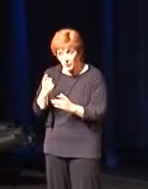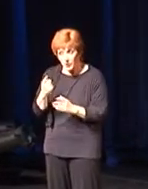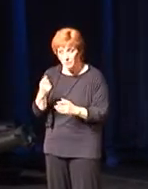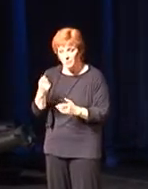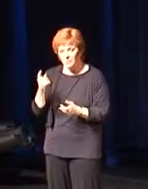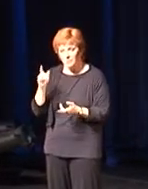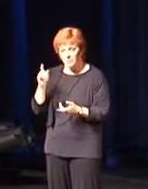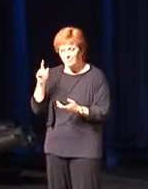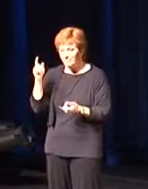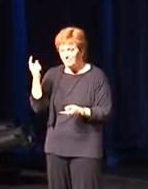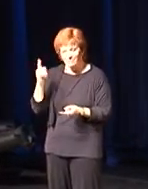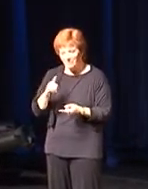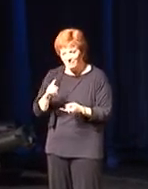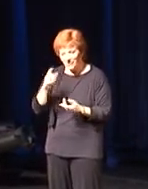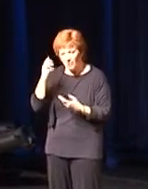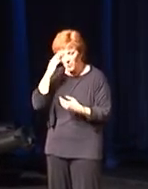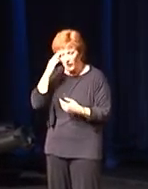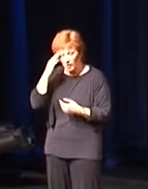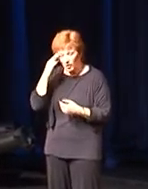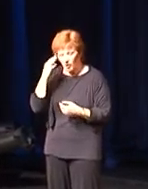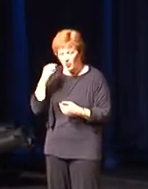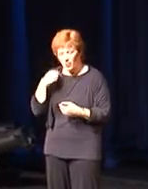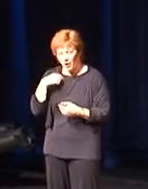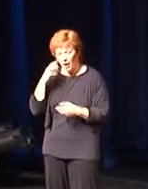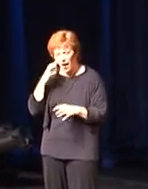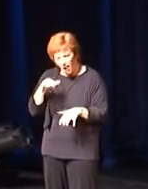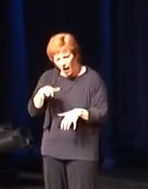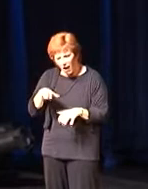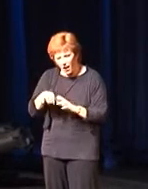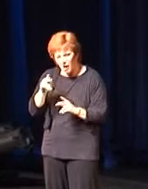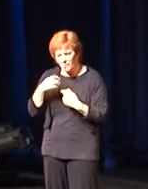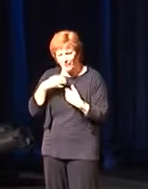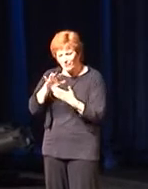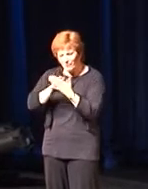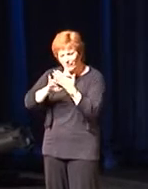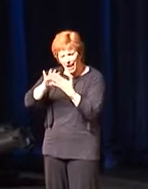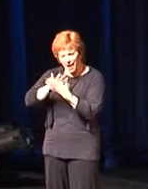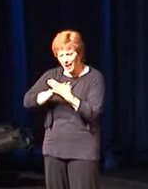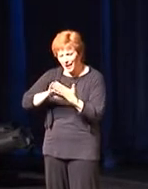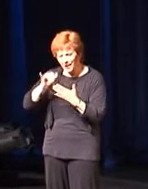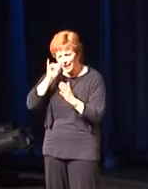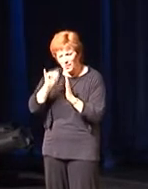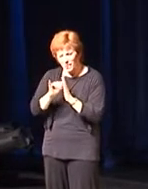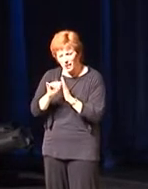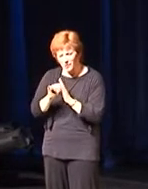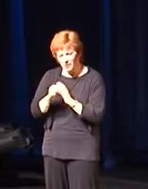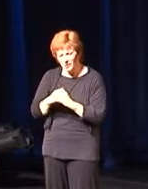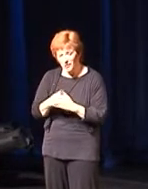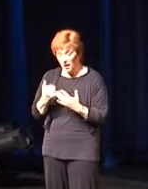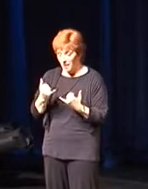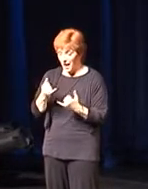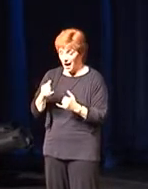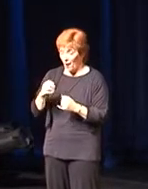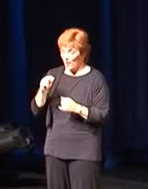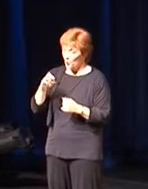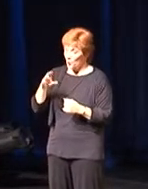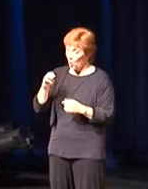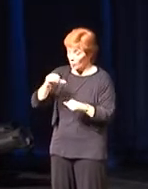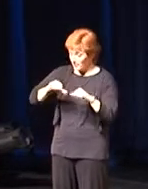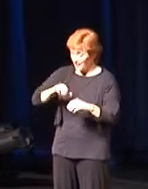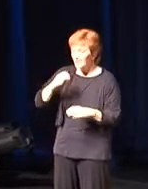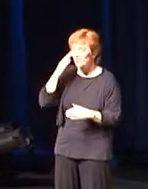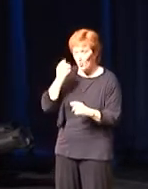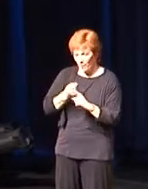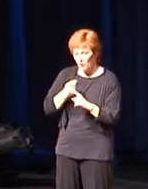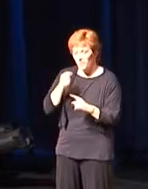little less familiar, I was shocked to find out that people got this vague image. Now neuroscientists know that this is coming out